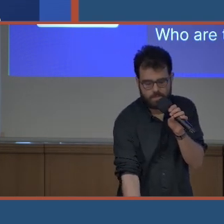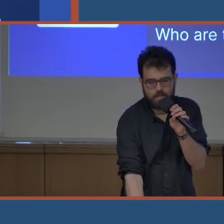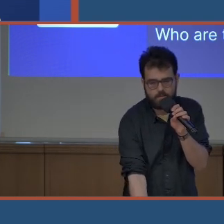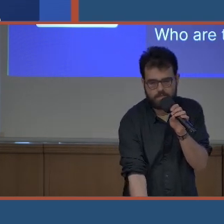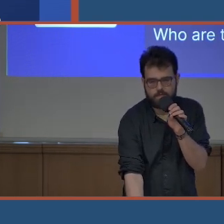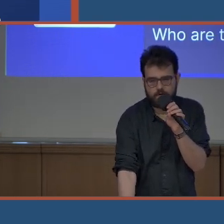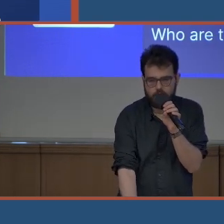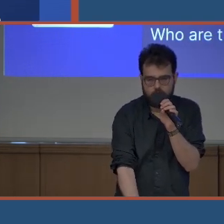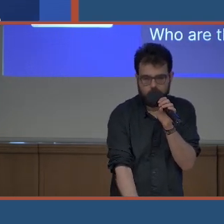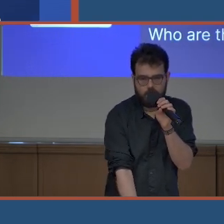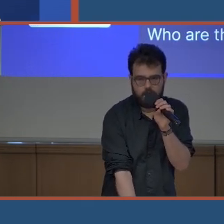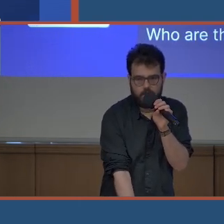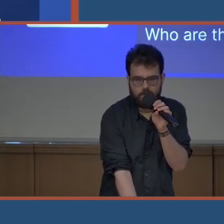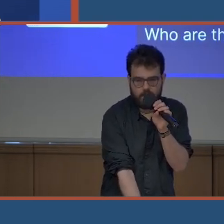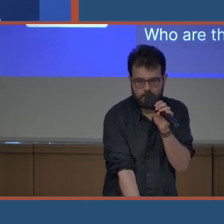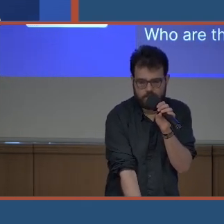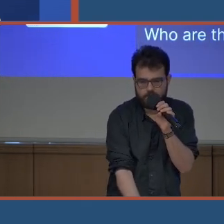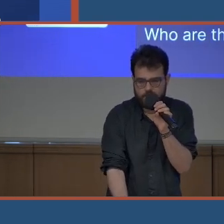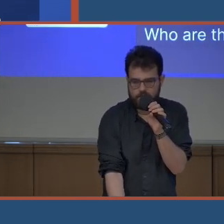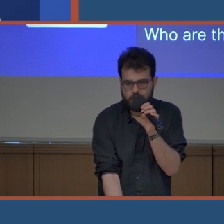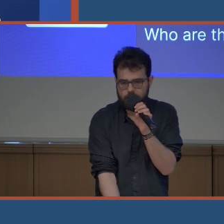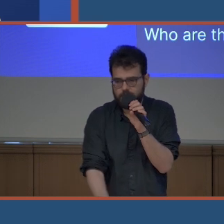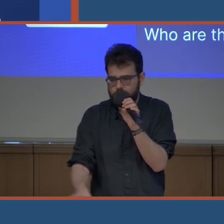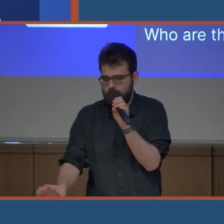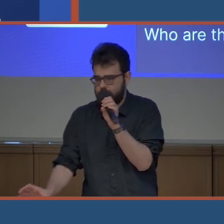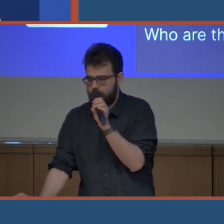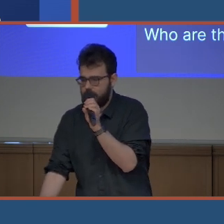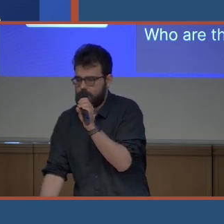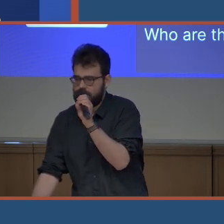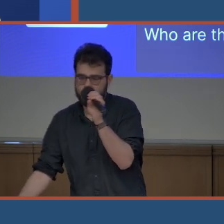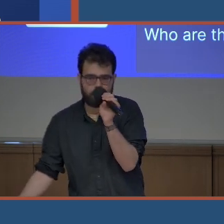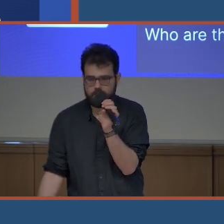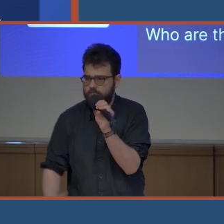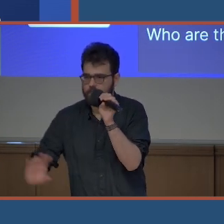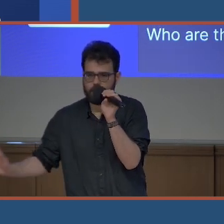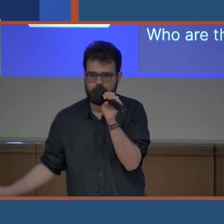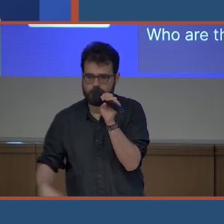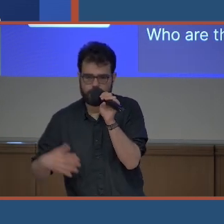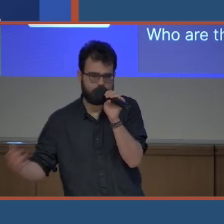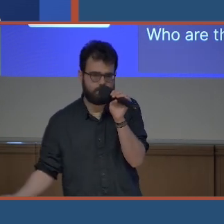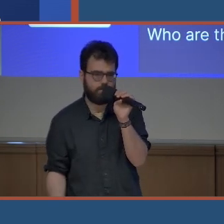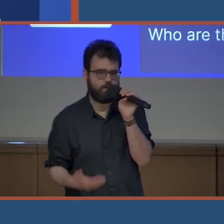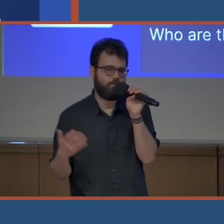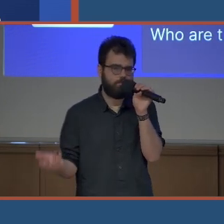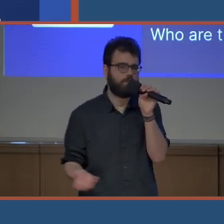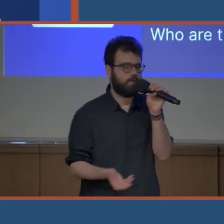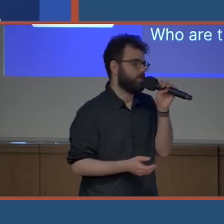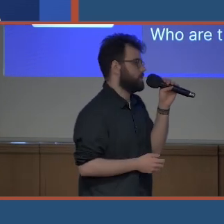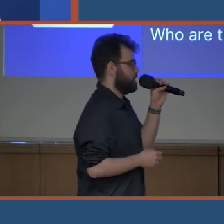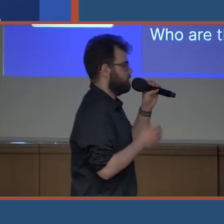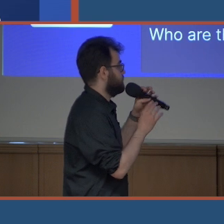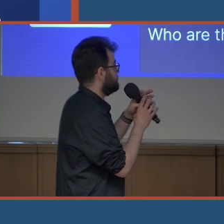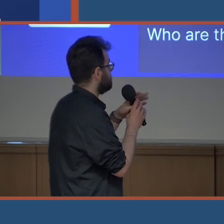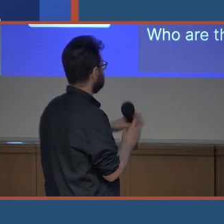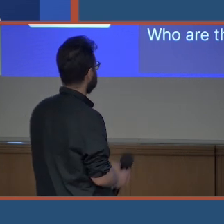if some elements are an element of a sign language grammar or are they just,